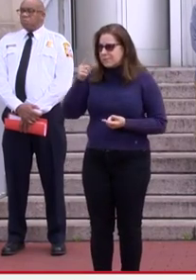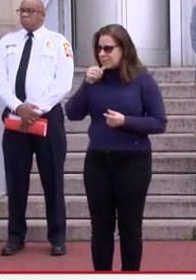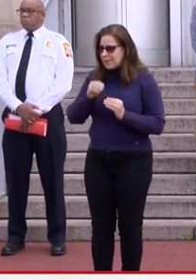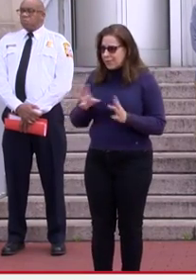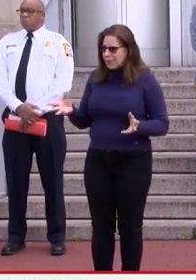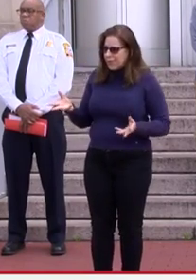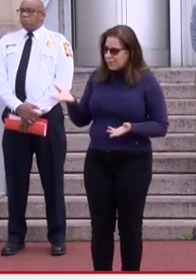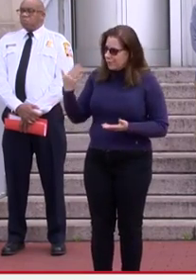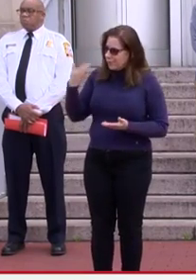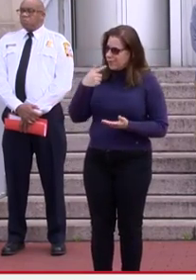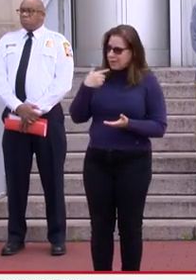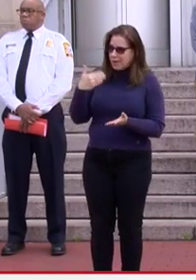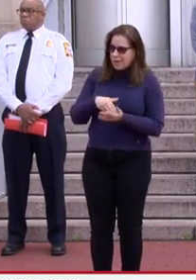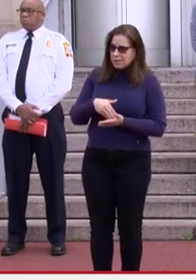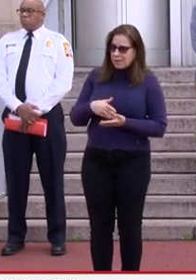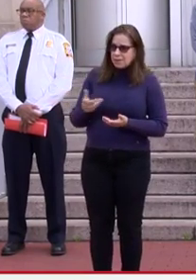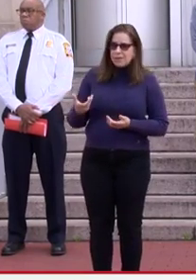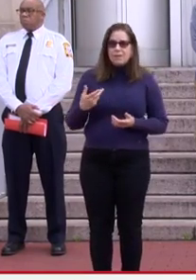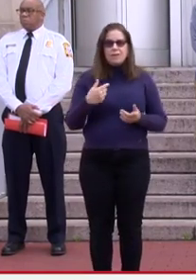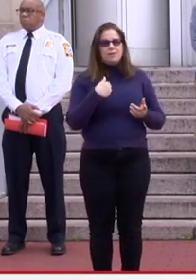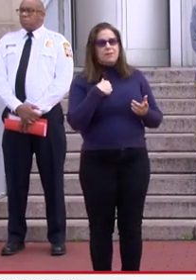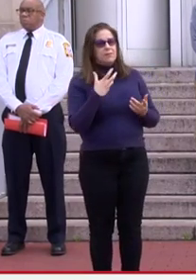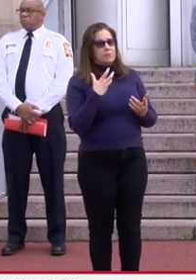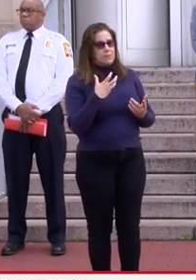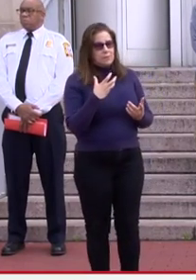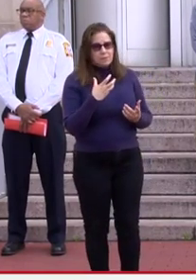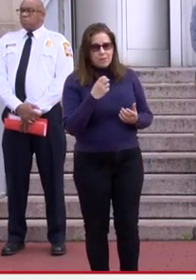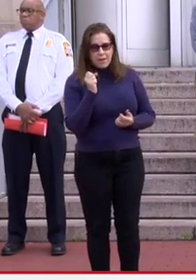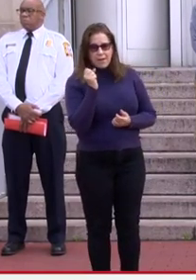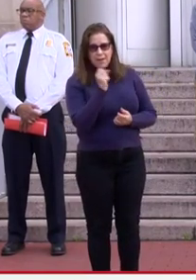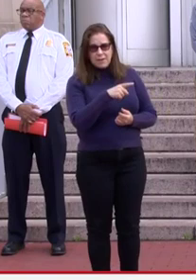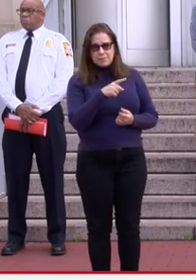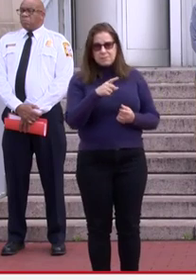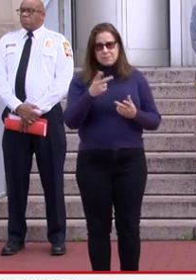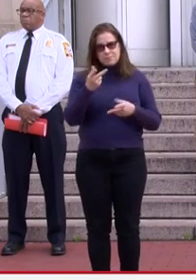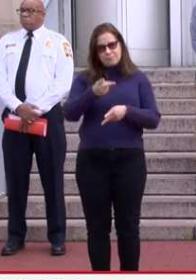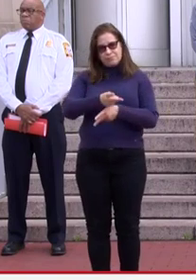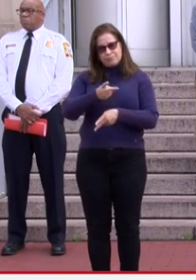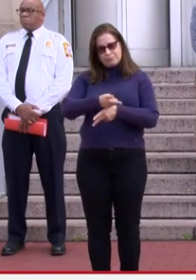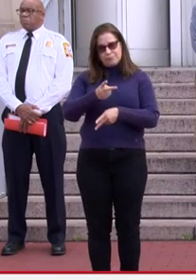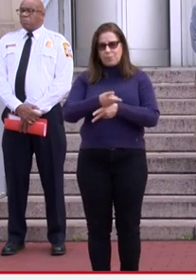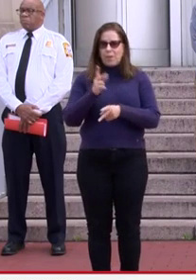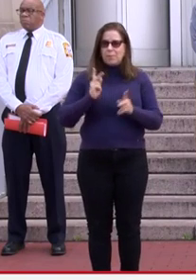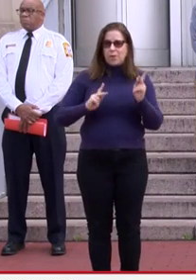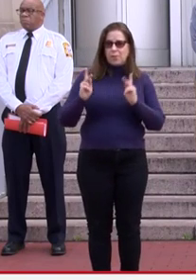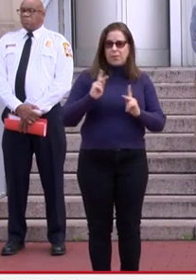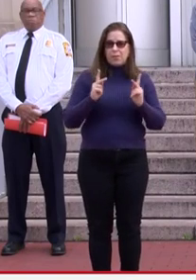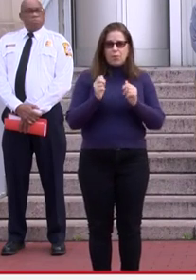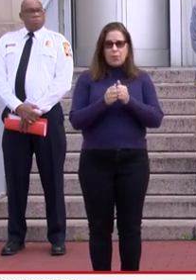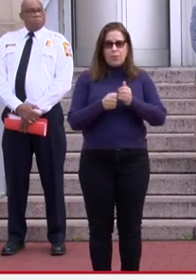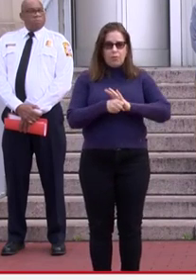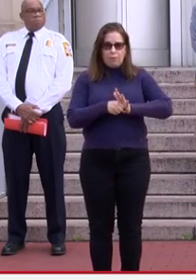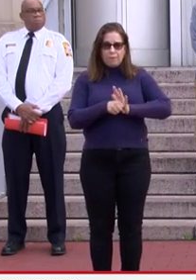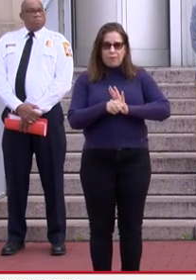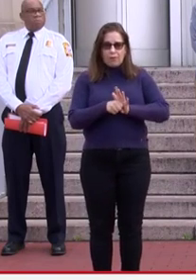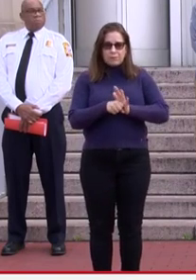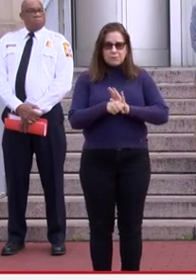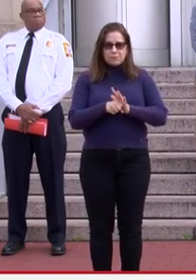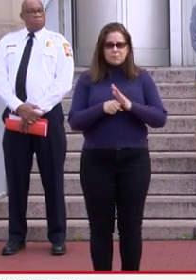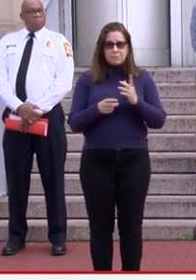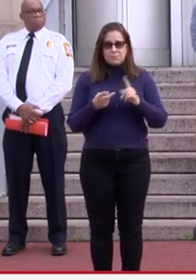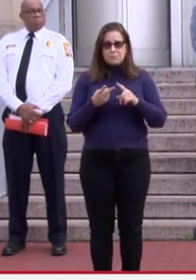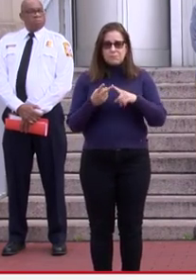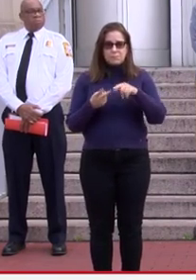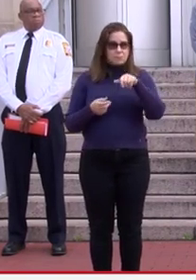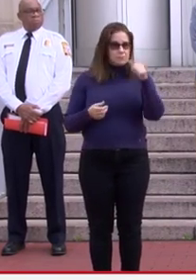What has been the conversation around tending to those with the coronavirus as well as those with other chronic illnesses, just given the fact? Yes.